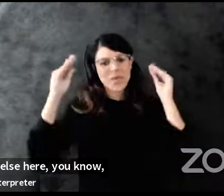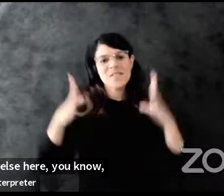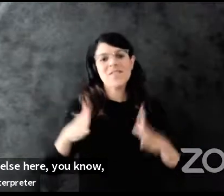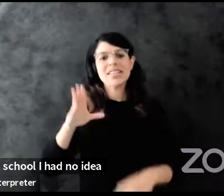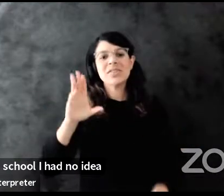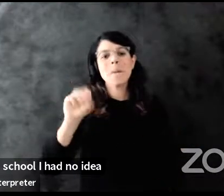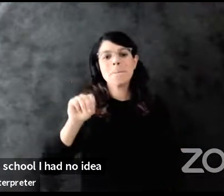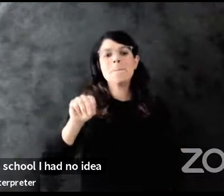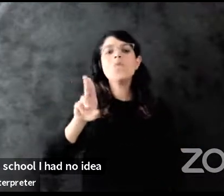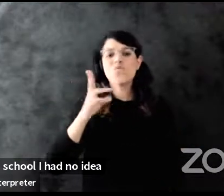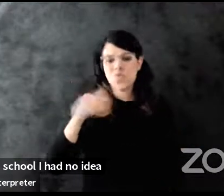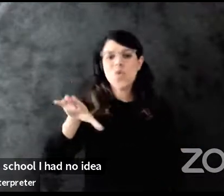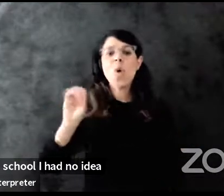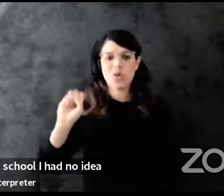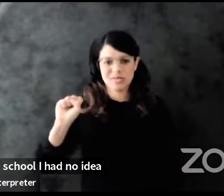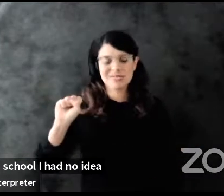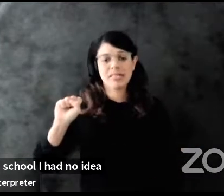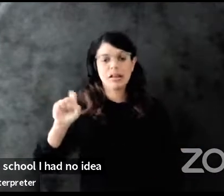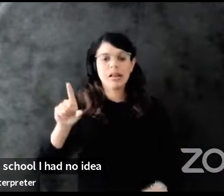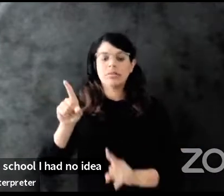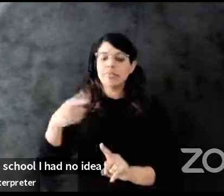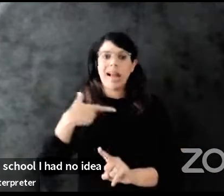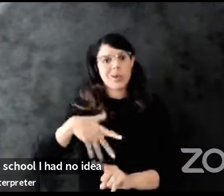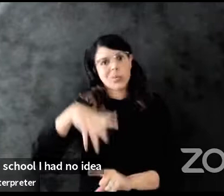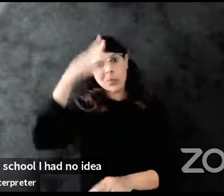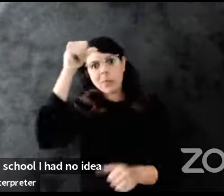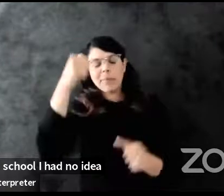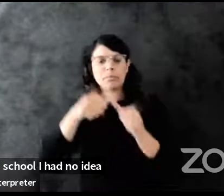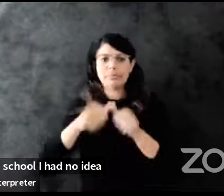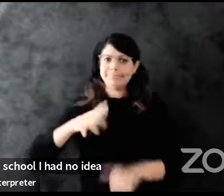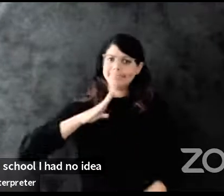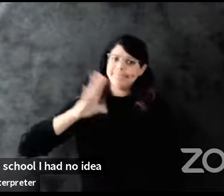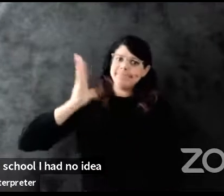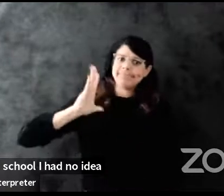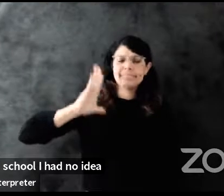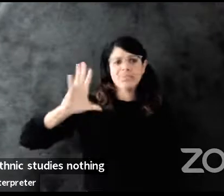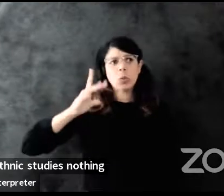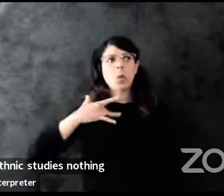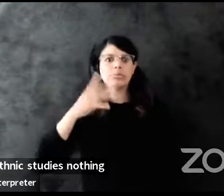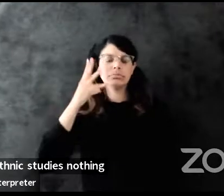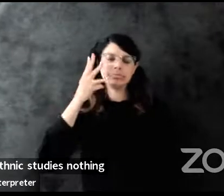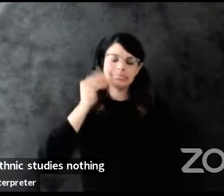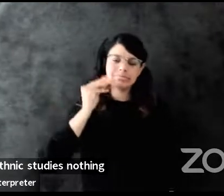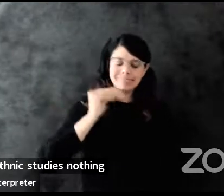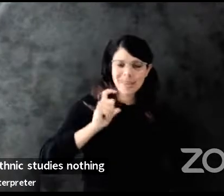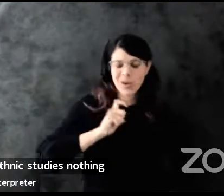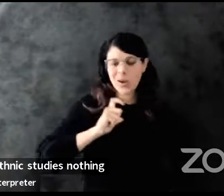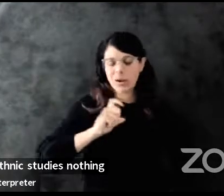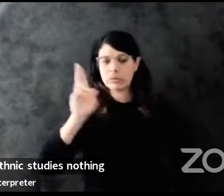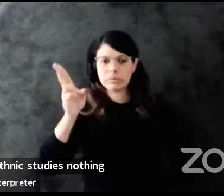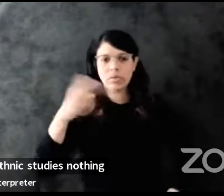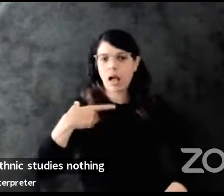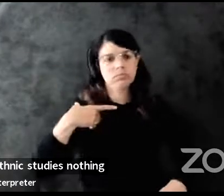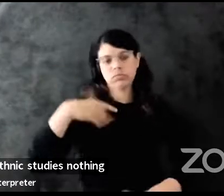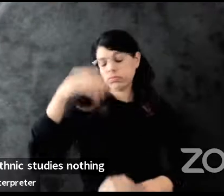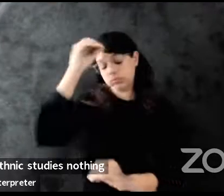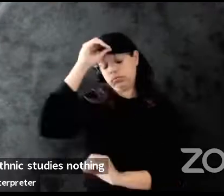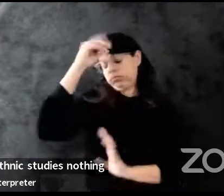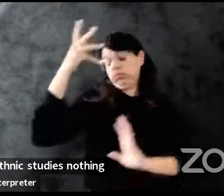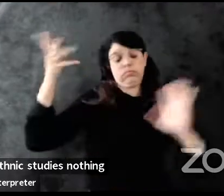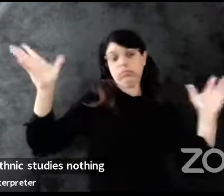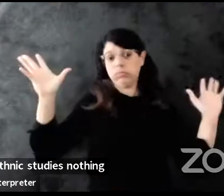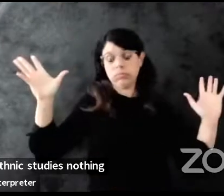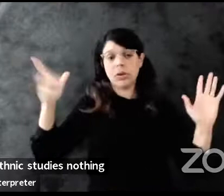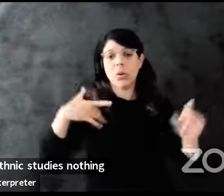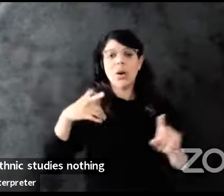idea about Chicano history, none. Ethnic studies, nothing, right? And I went to Berkeley, and Professor Munoz was the first